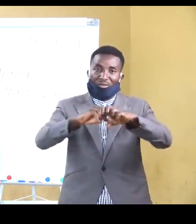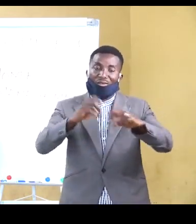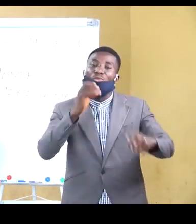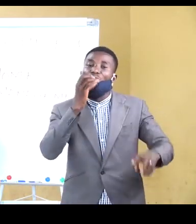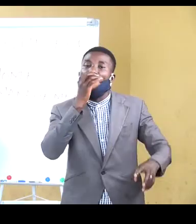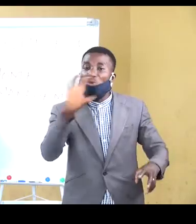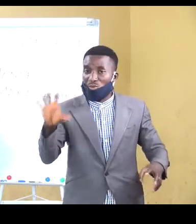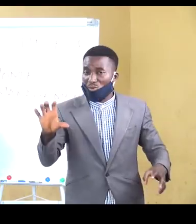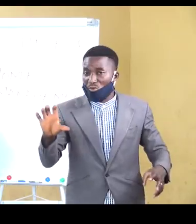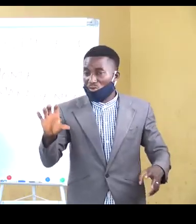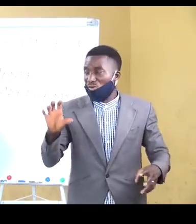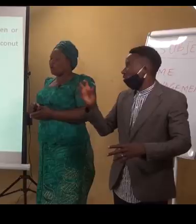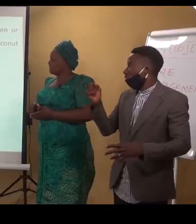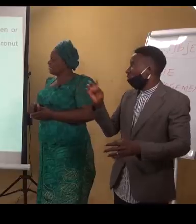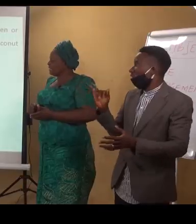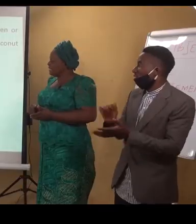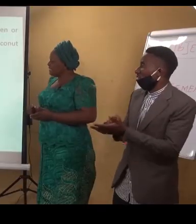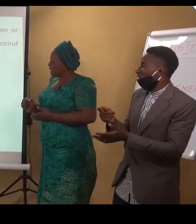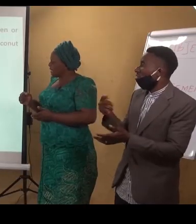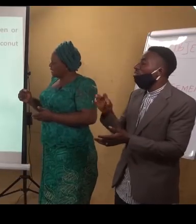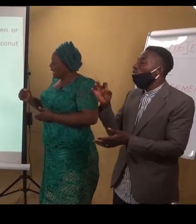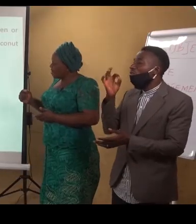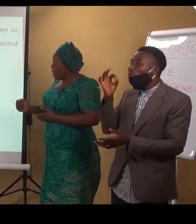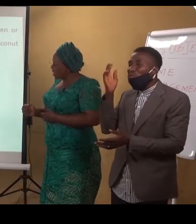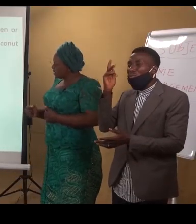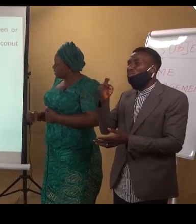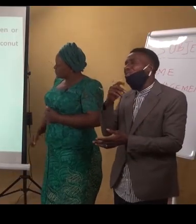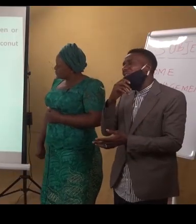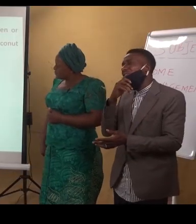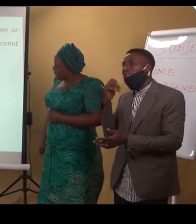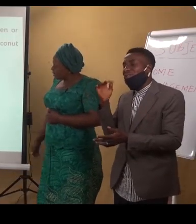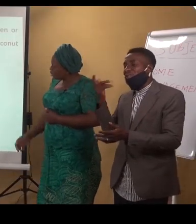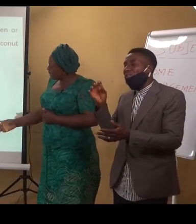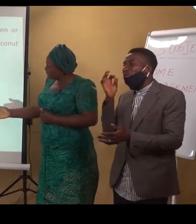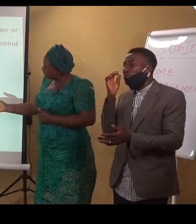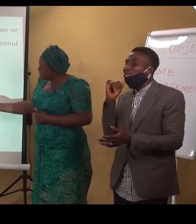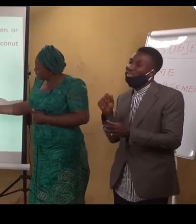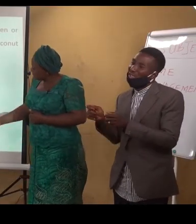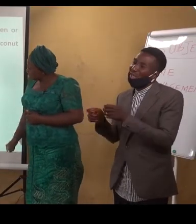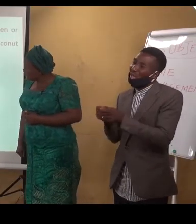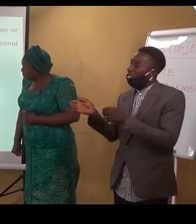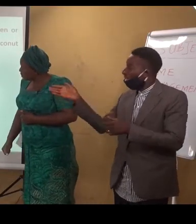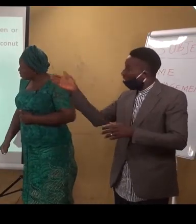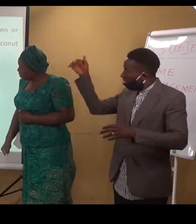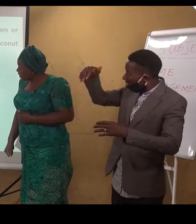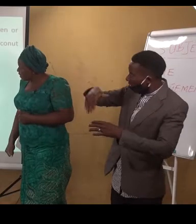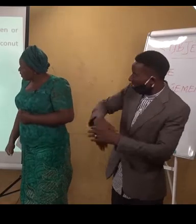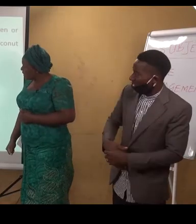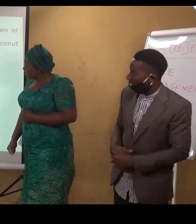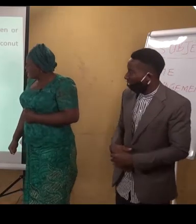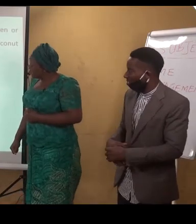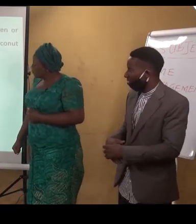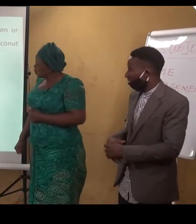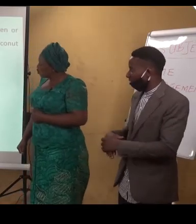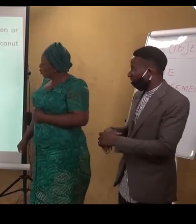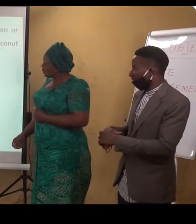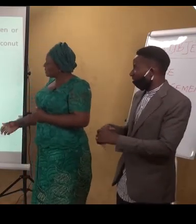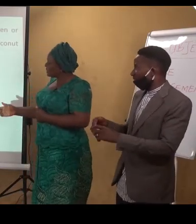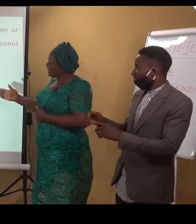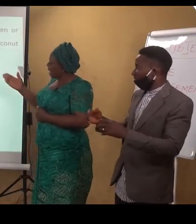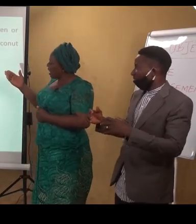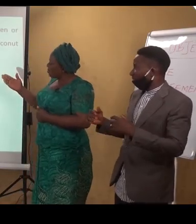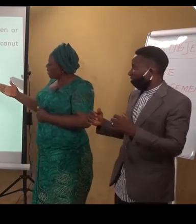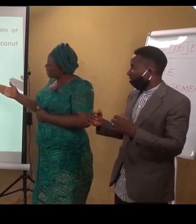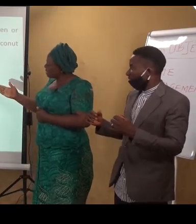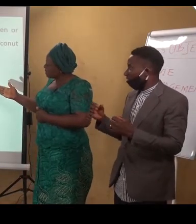Preheated. And then the food is what? Is arranged. As we can see in the picture here, that the food is what?